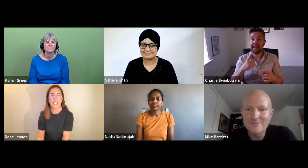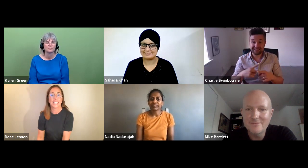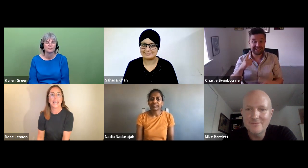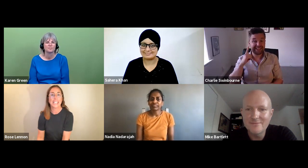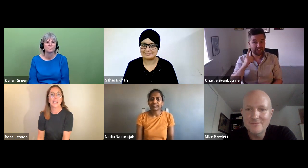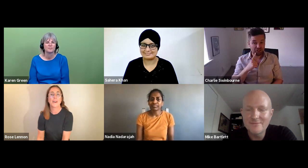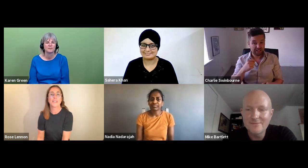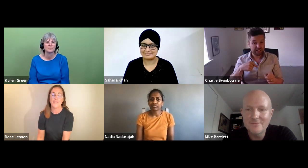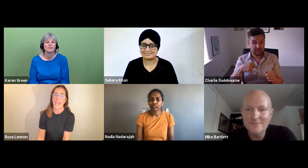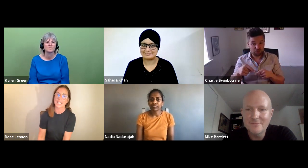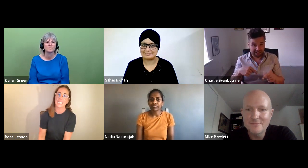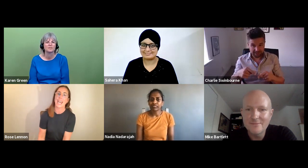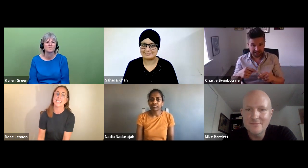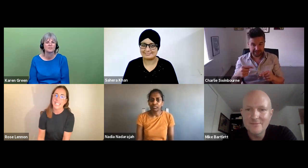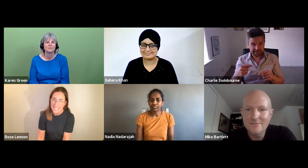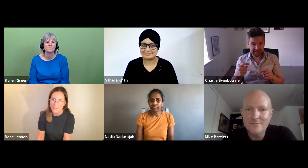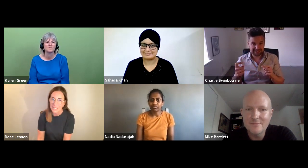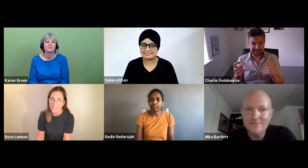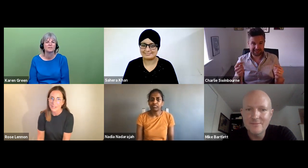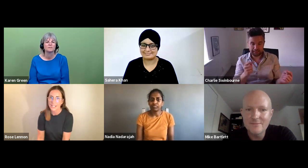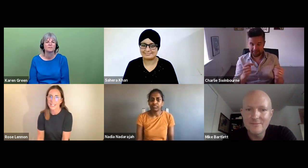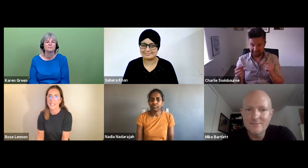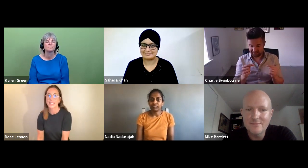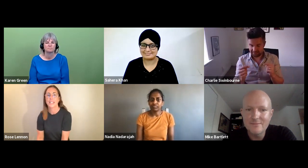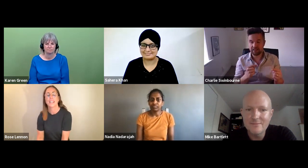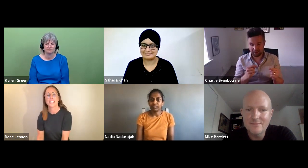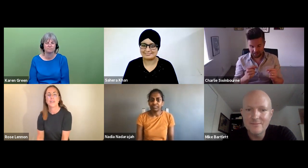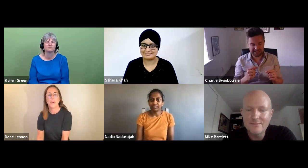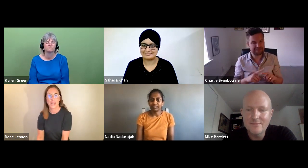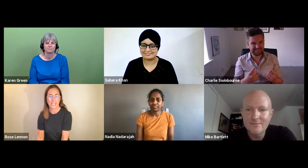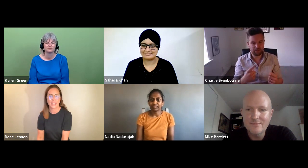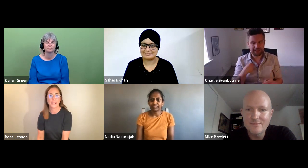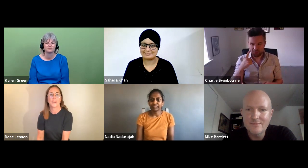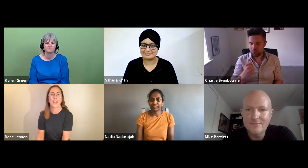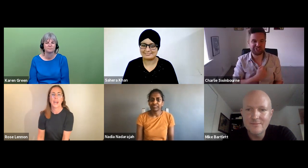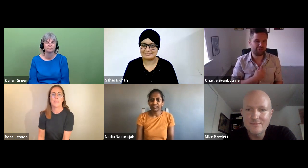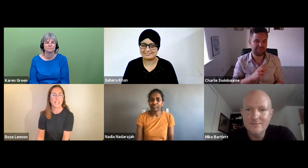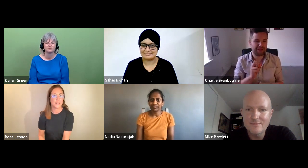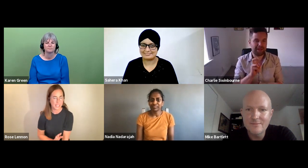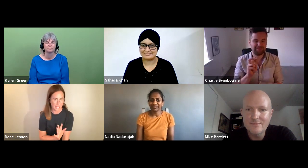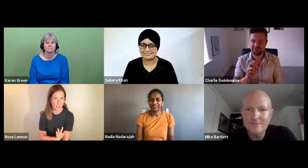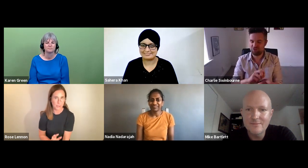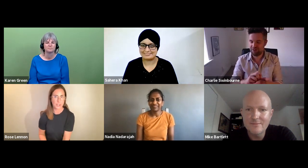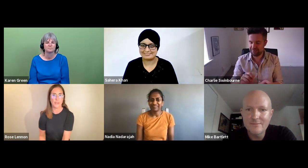2nd is about deaf actors and hearing directors. It's a debate, a bit different than I thought.